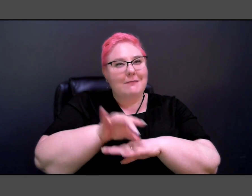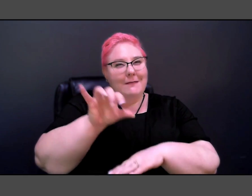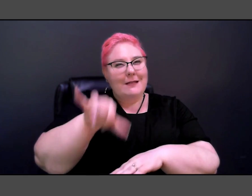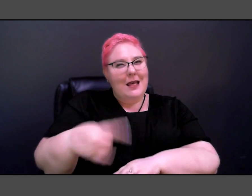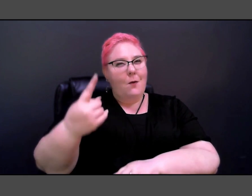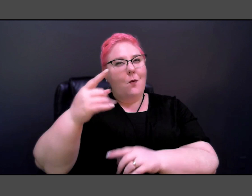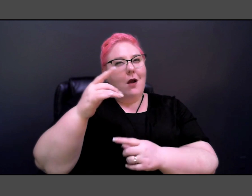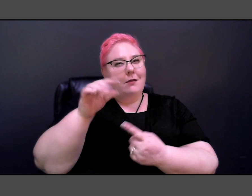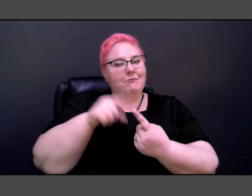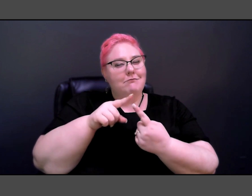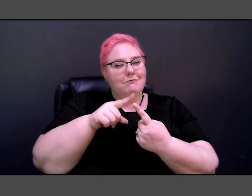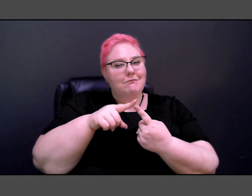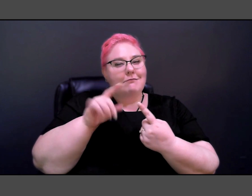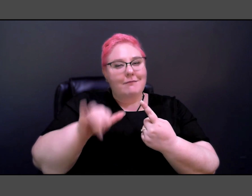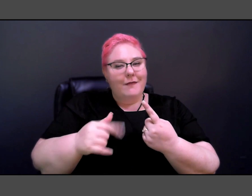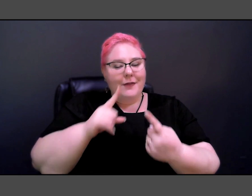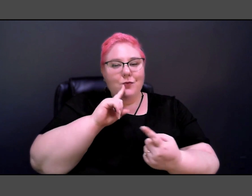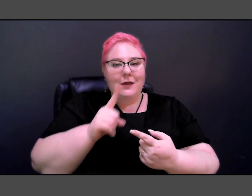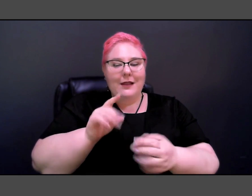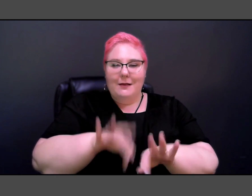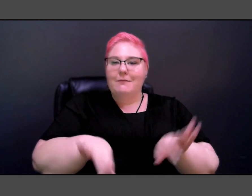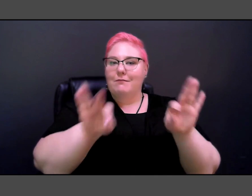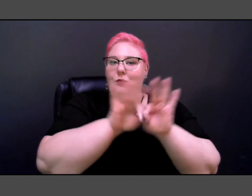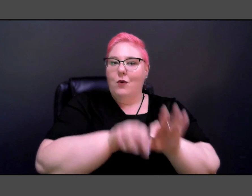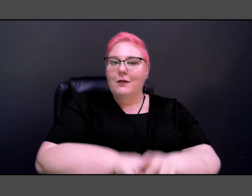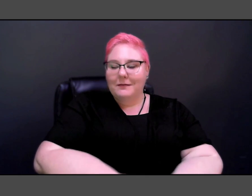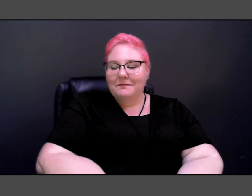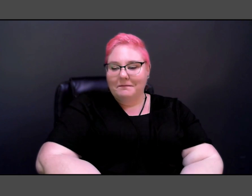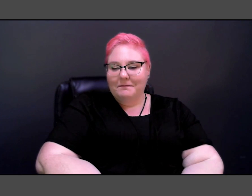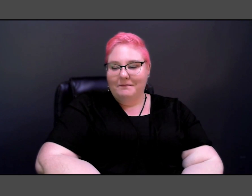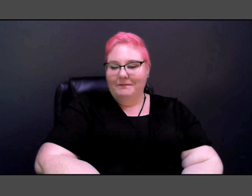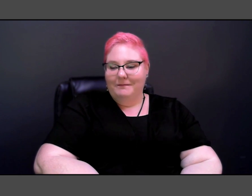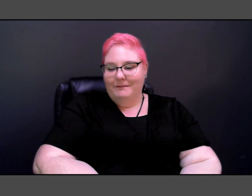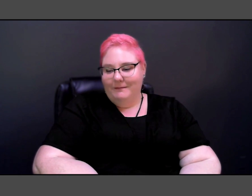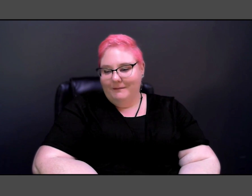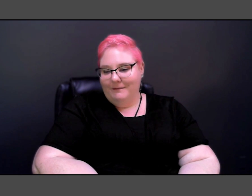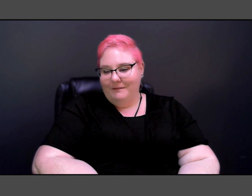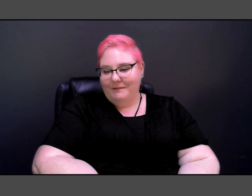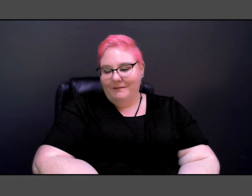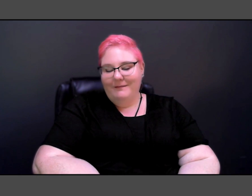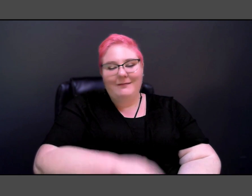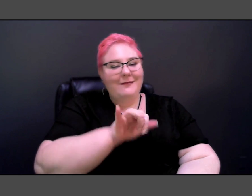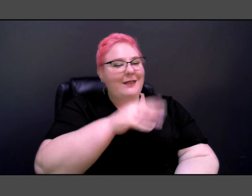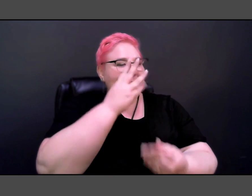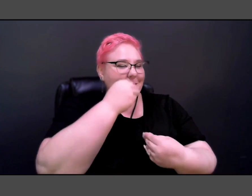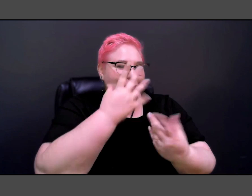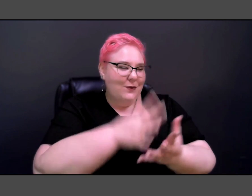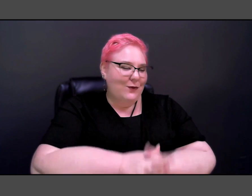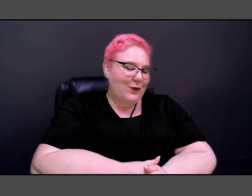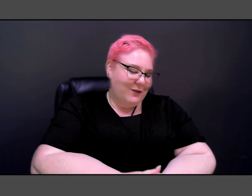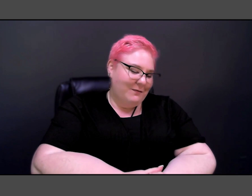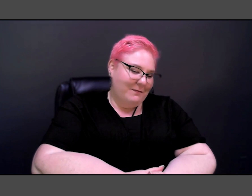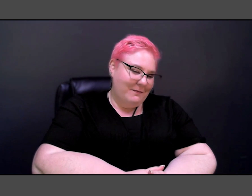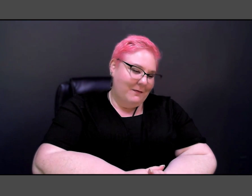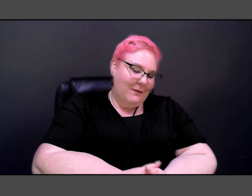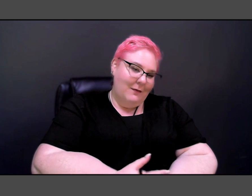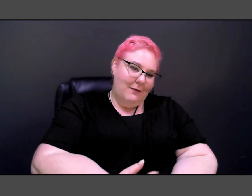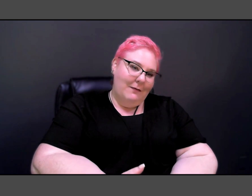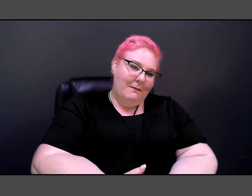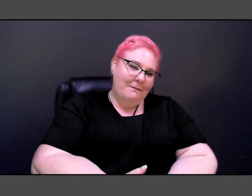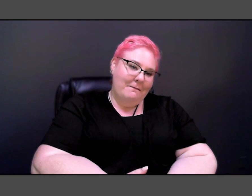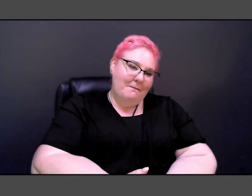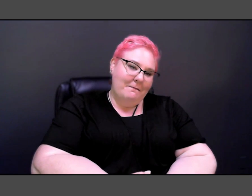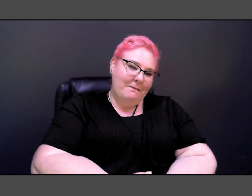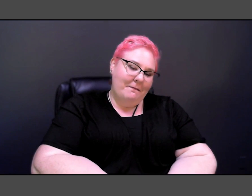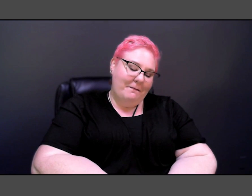proven important. That's beautiful. That's beautiful. Well, I think that, you know, what